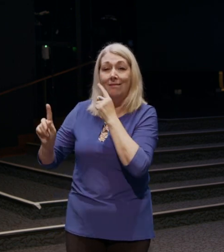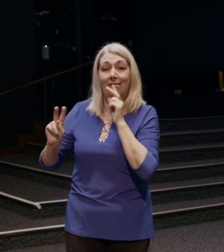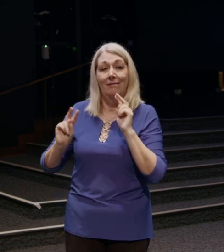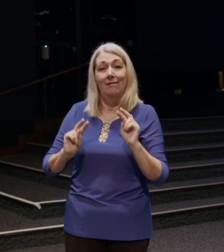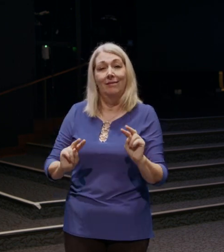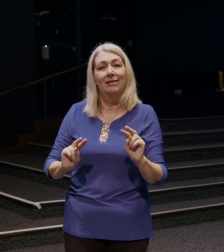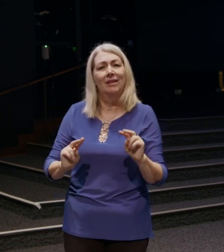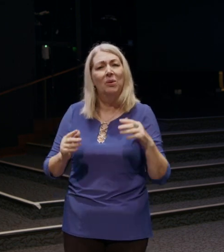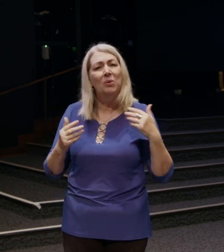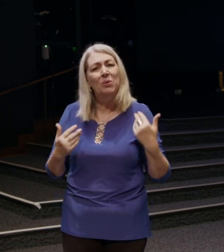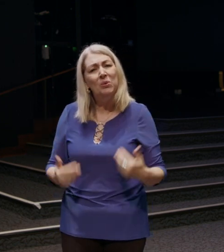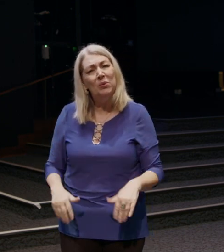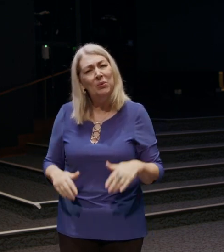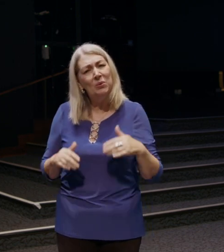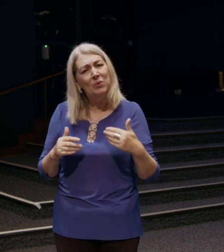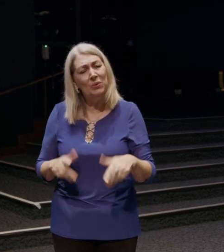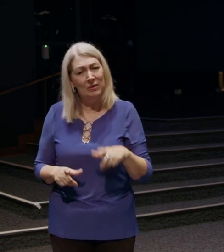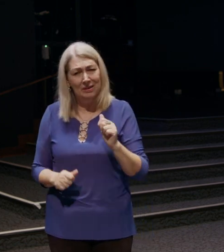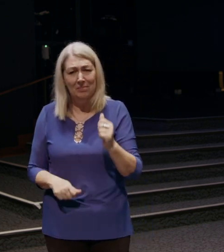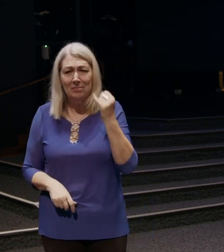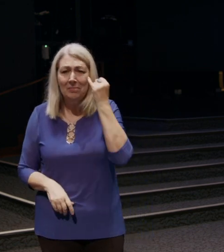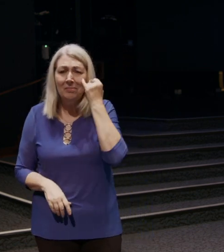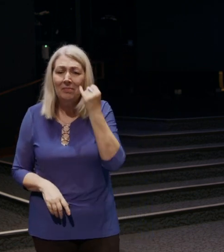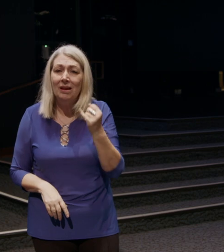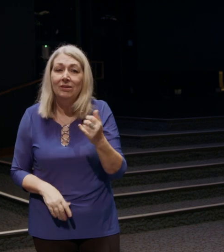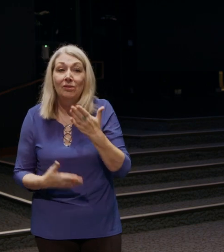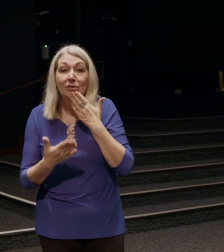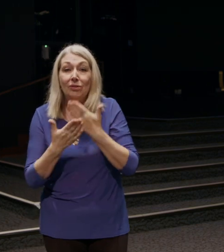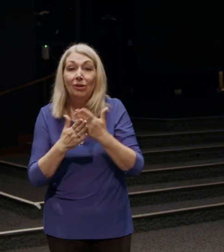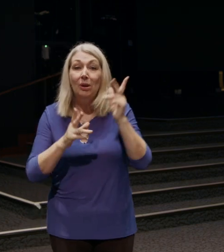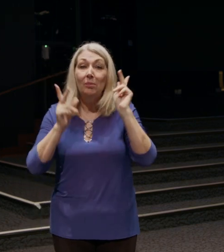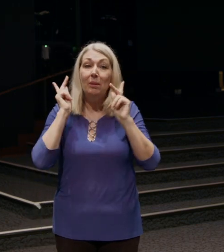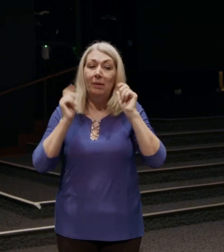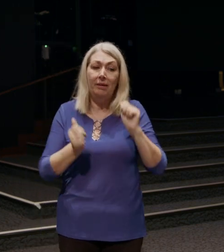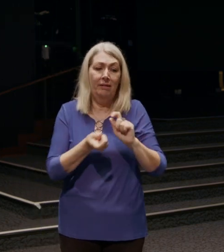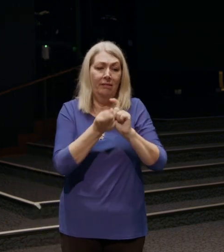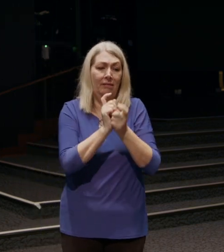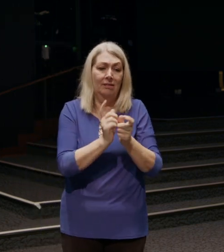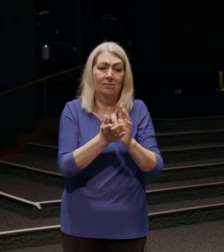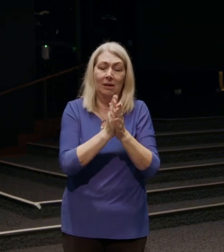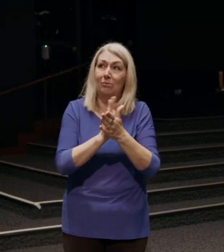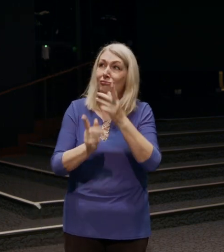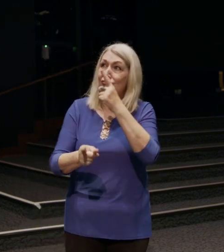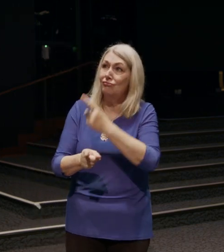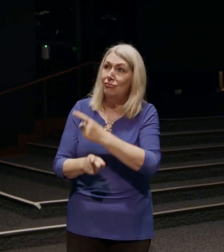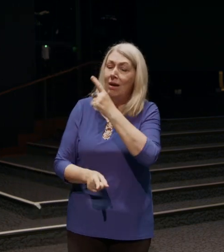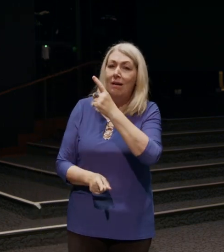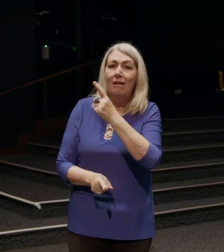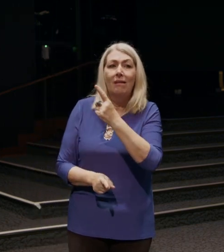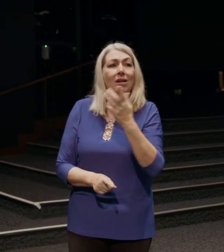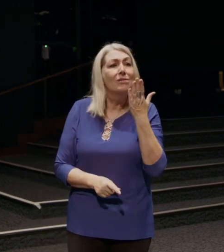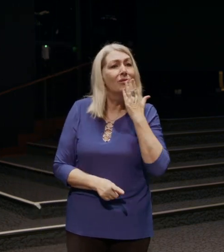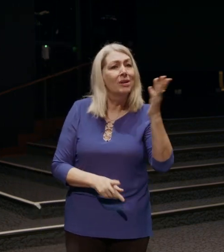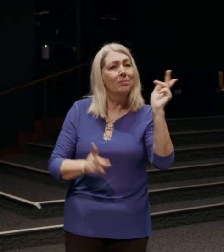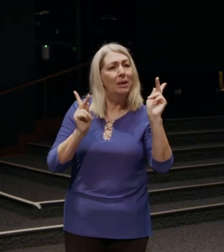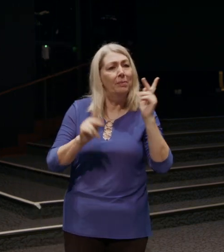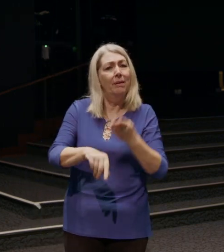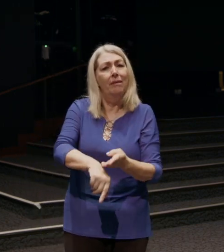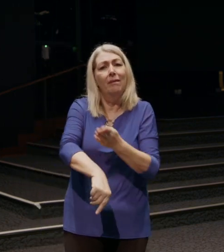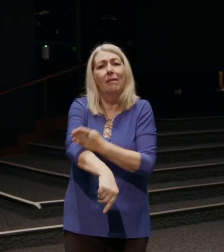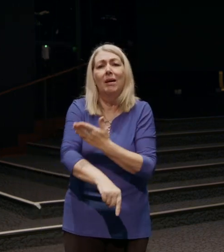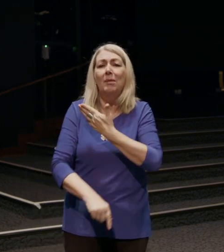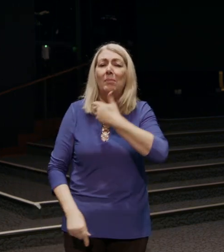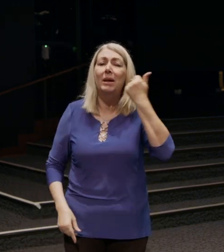What an incredible claim. It's one thing to make good people right, to make decent people better, but Paul here